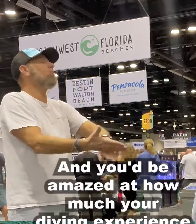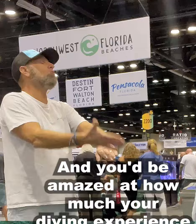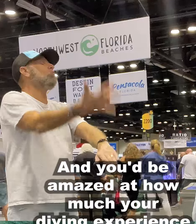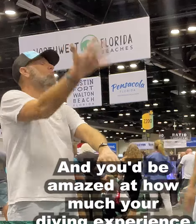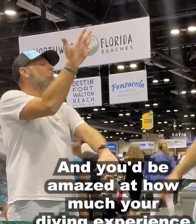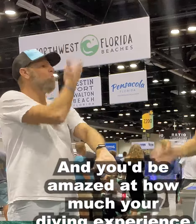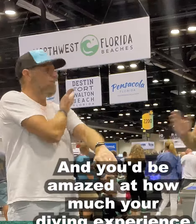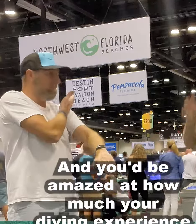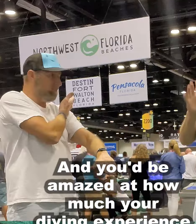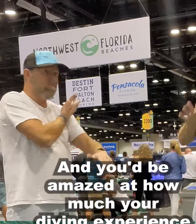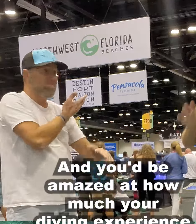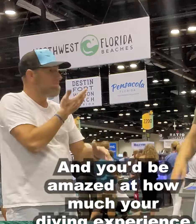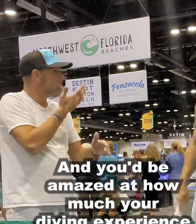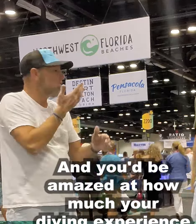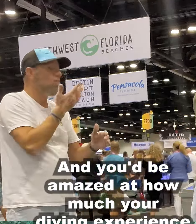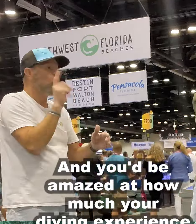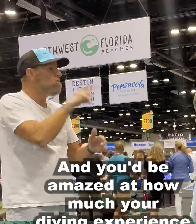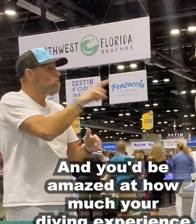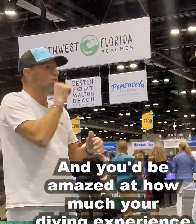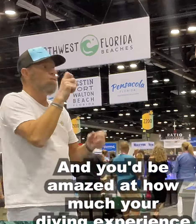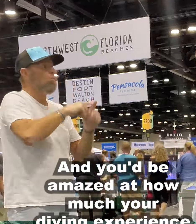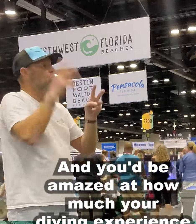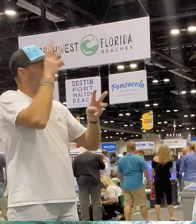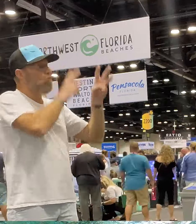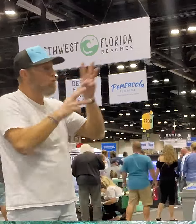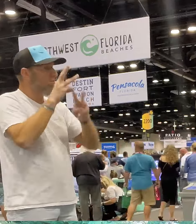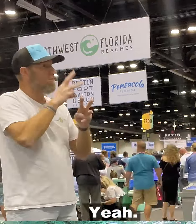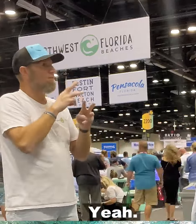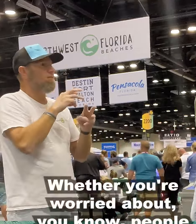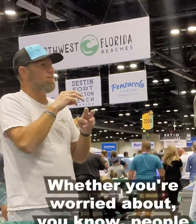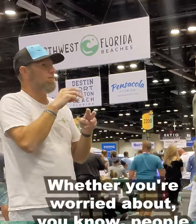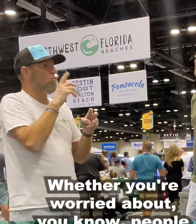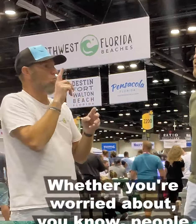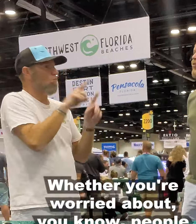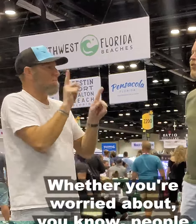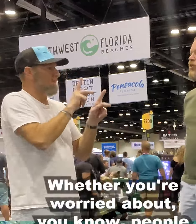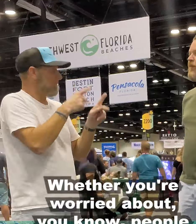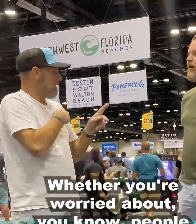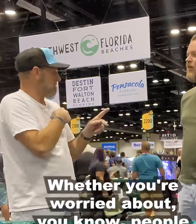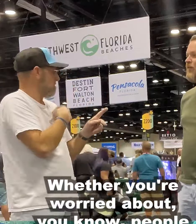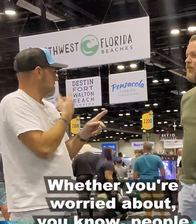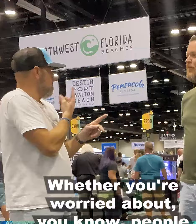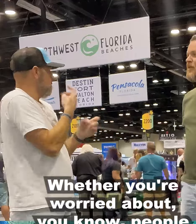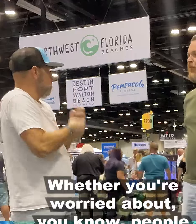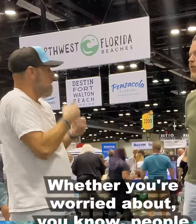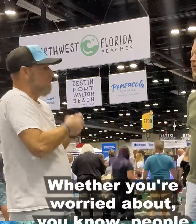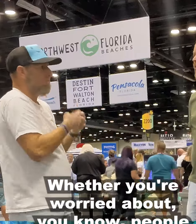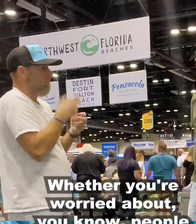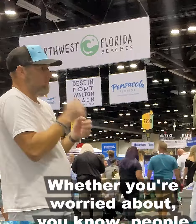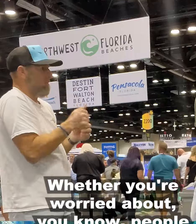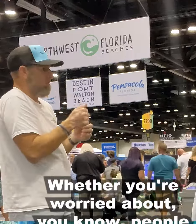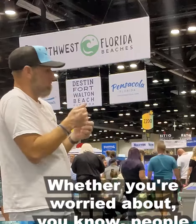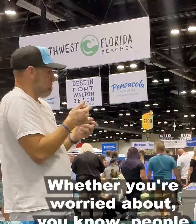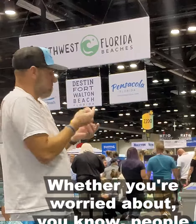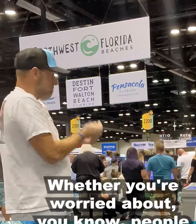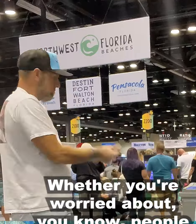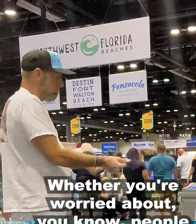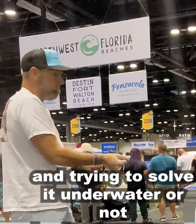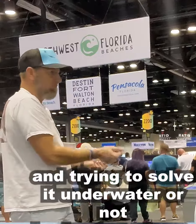of how much your diving experience will totally improve. Whether you're worried about, you know, people having a problem and